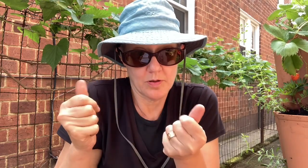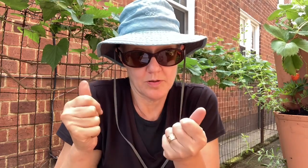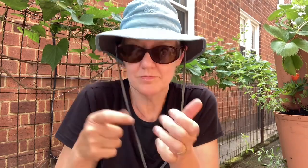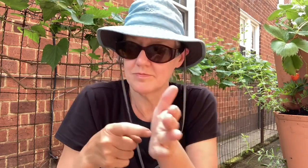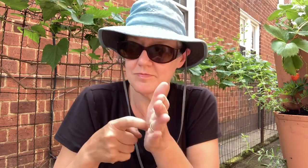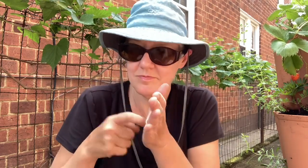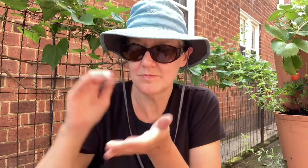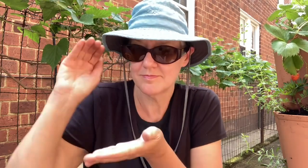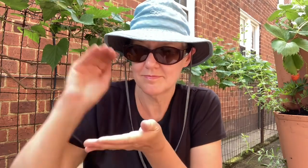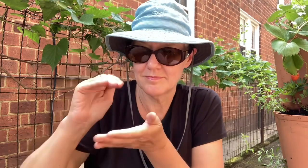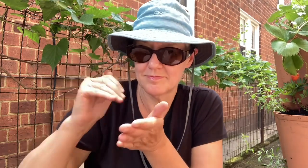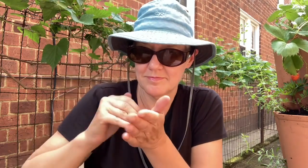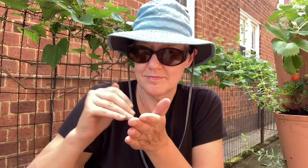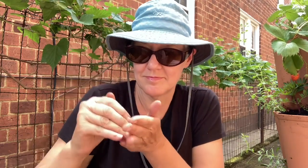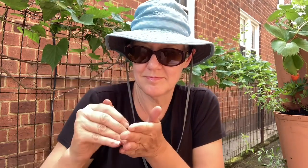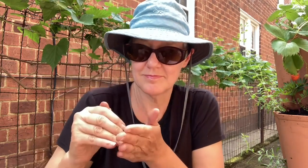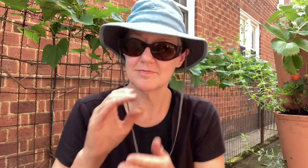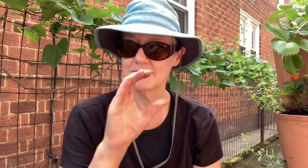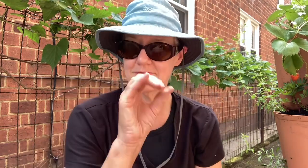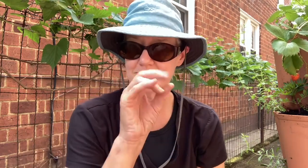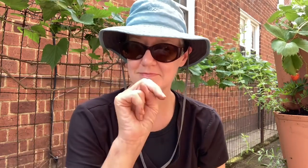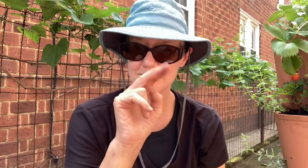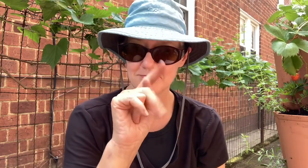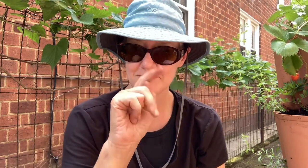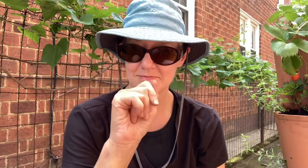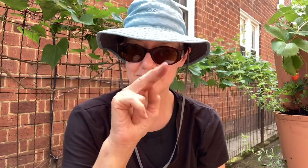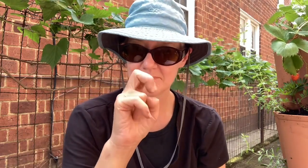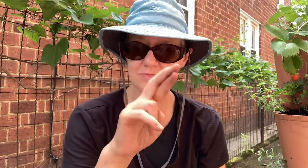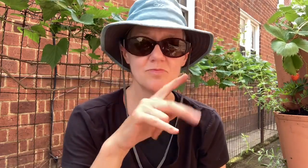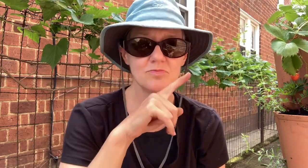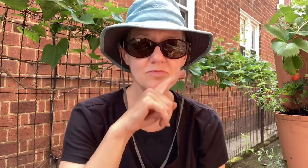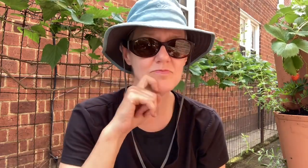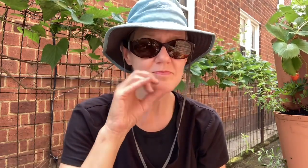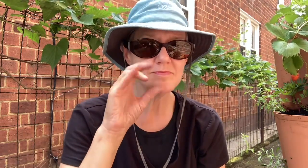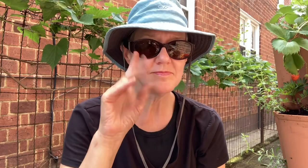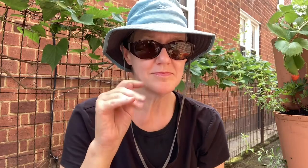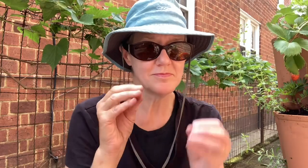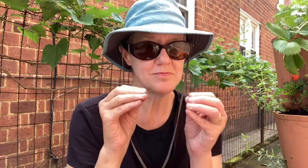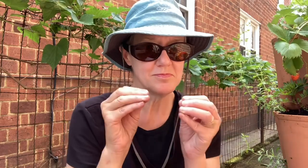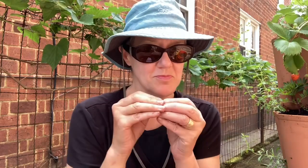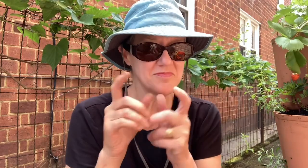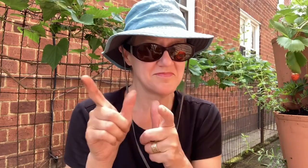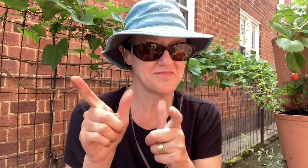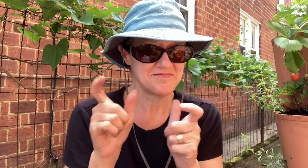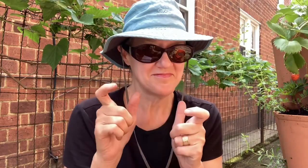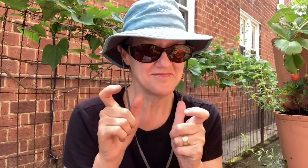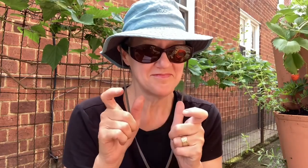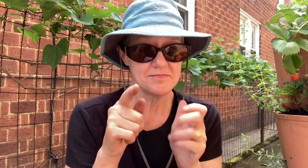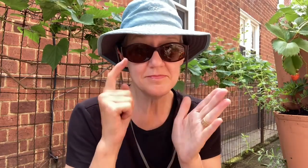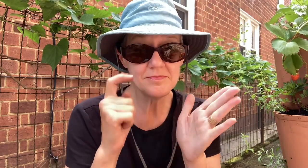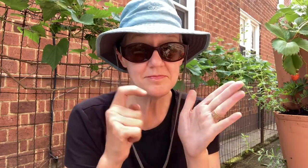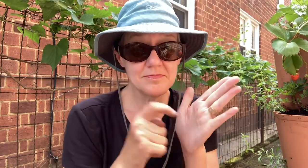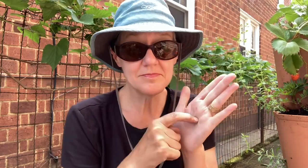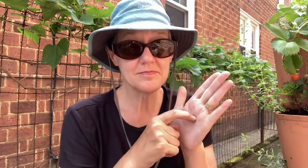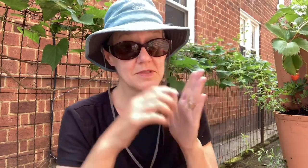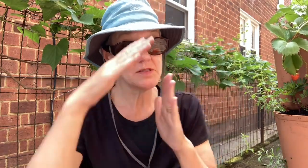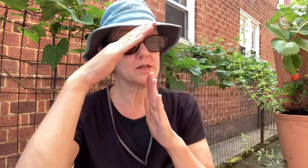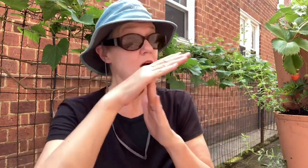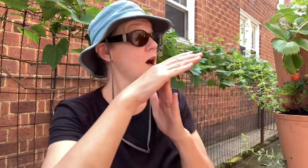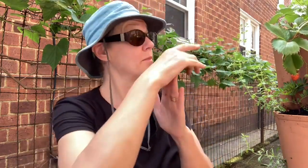Now in-ground marigolds are going to require watering less frequently, and containers dry out quicker, so you're